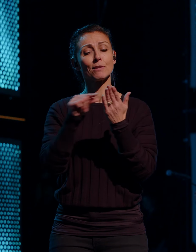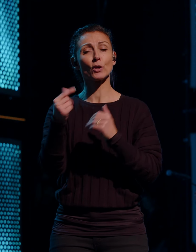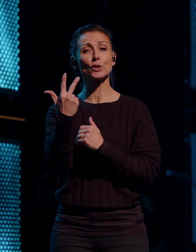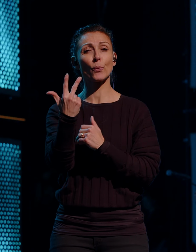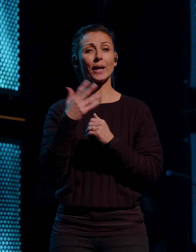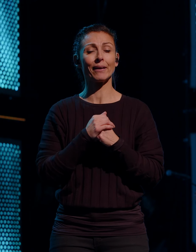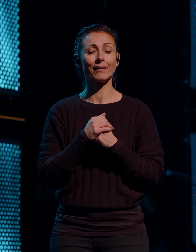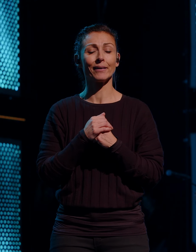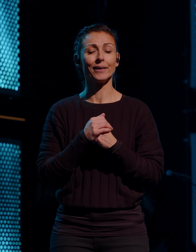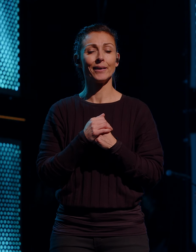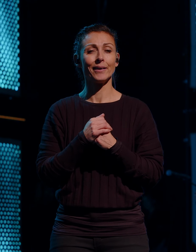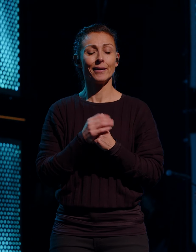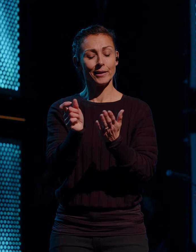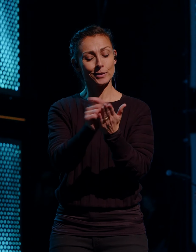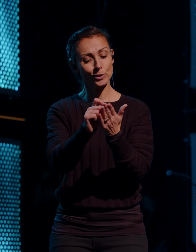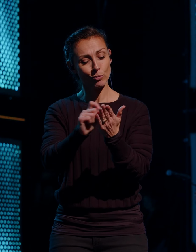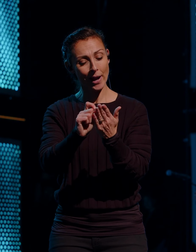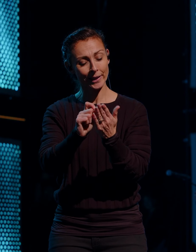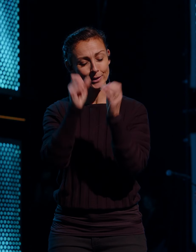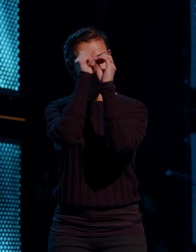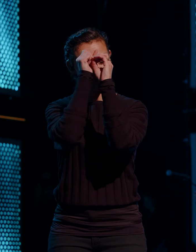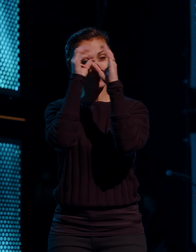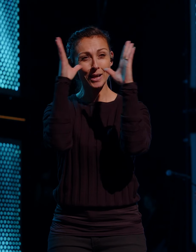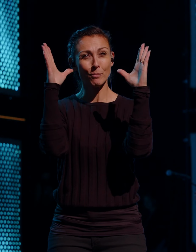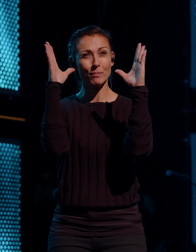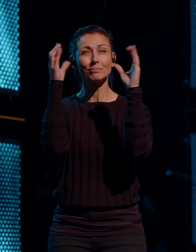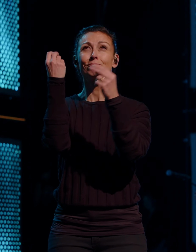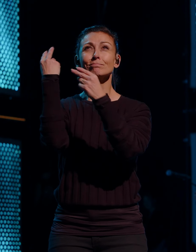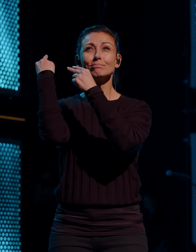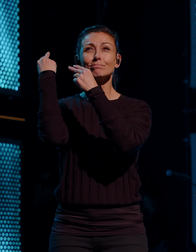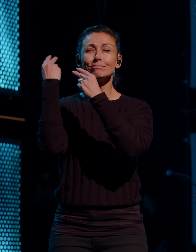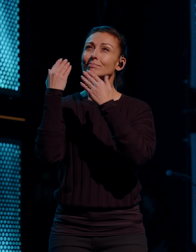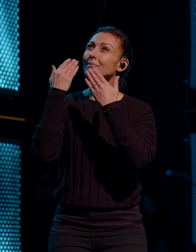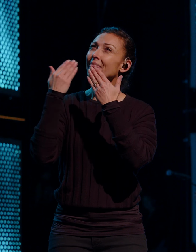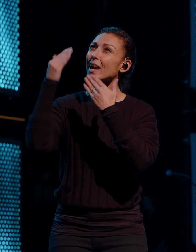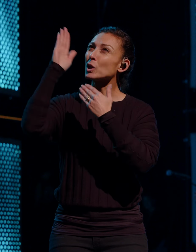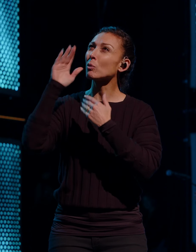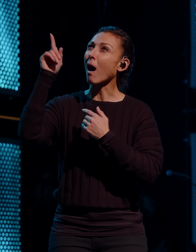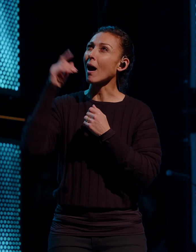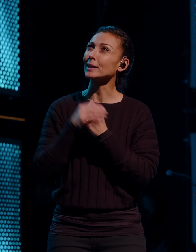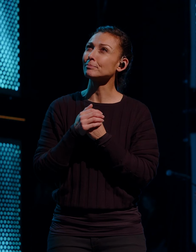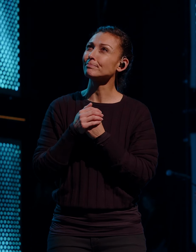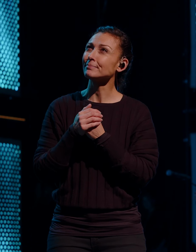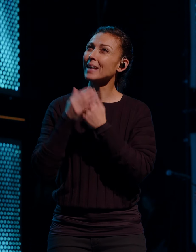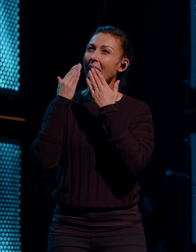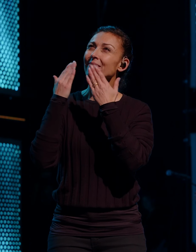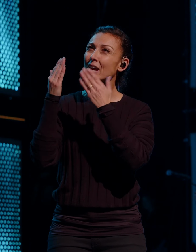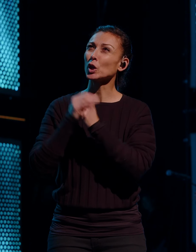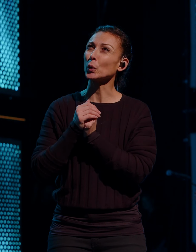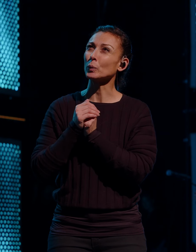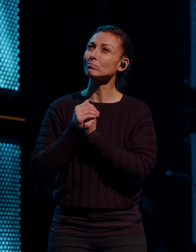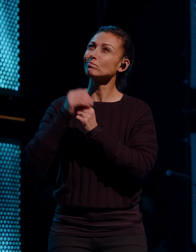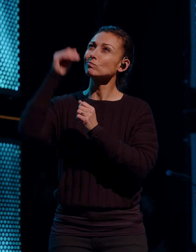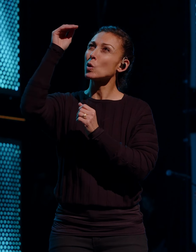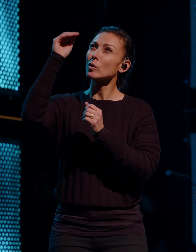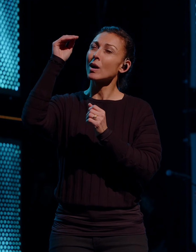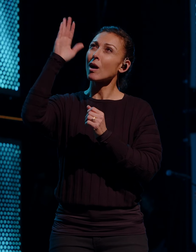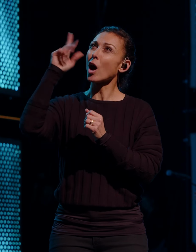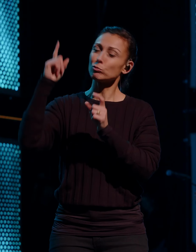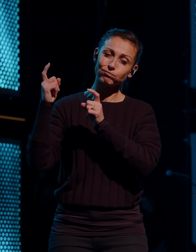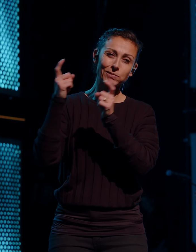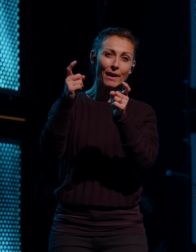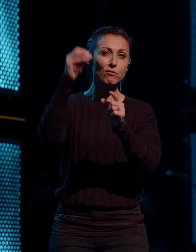remember these people, I thank God. I thank you. Because of what you did, the grace and peace that comes from God our Father and